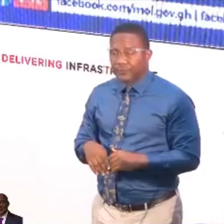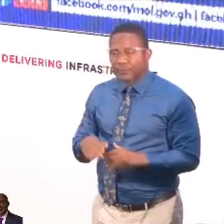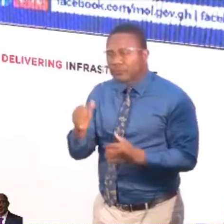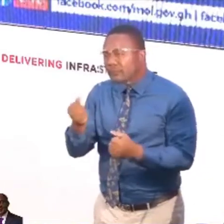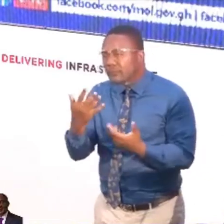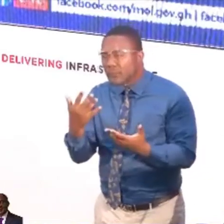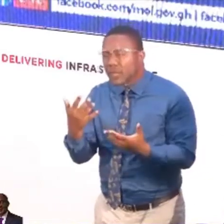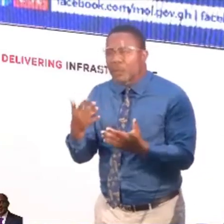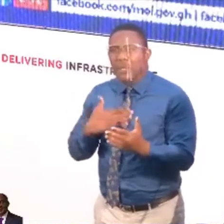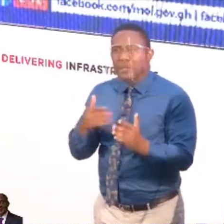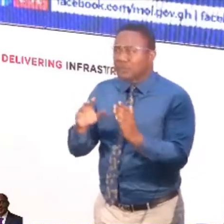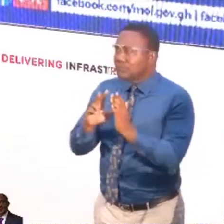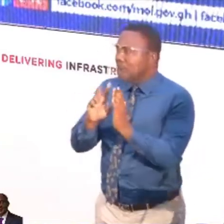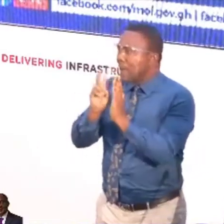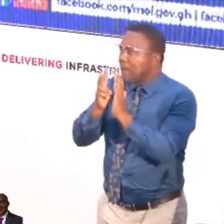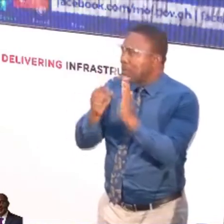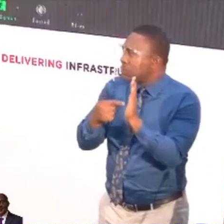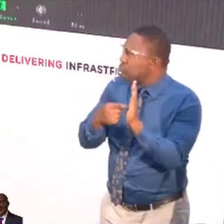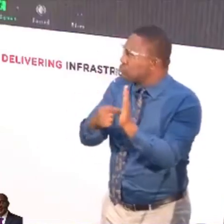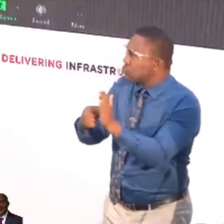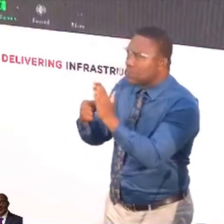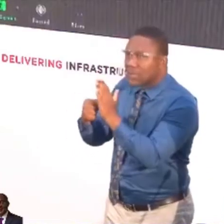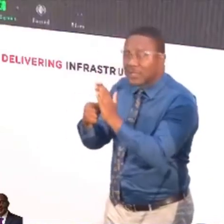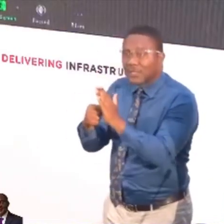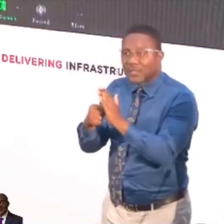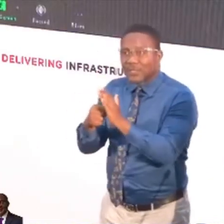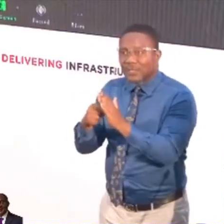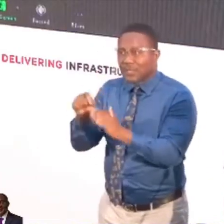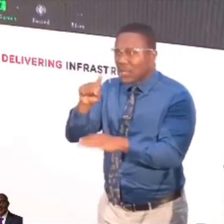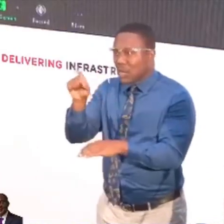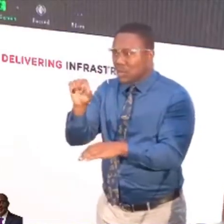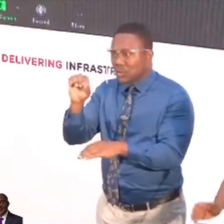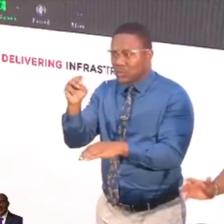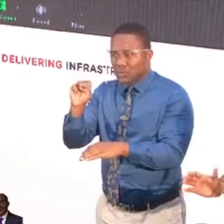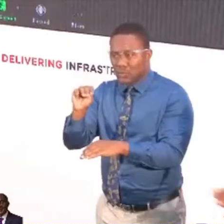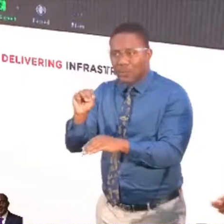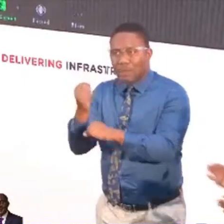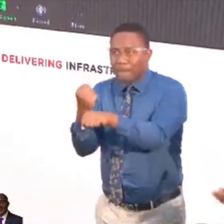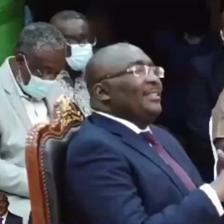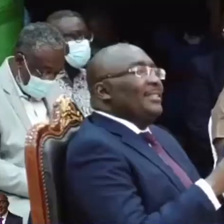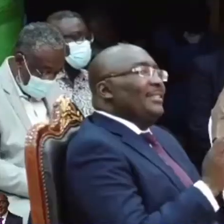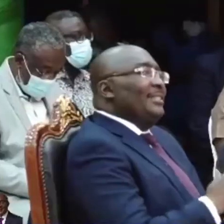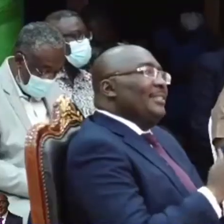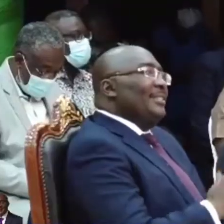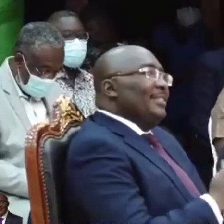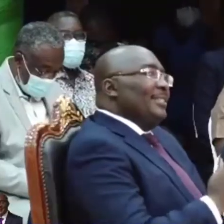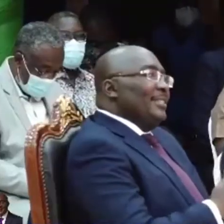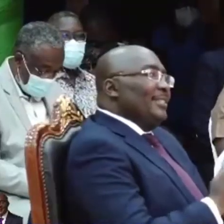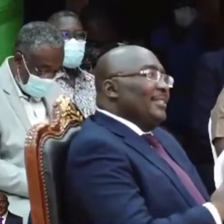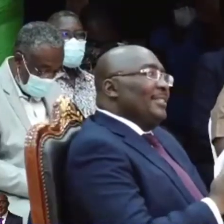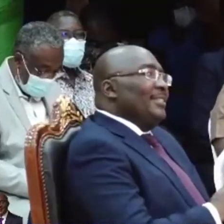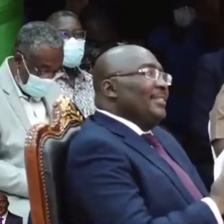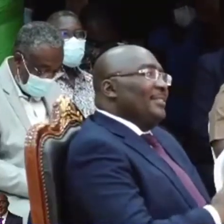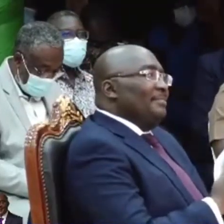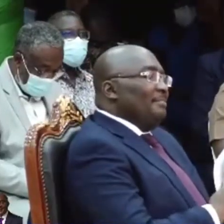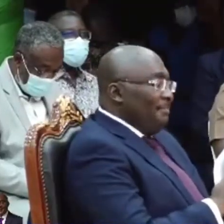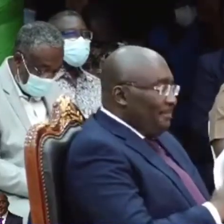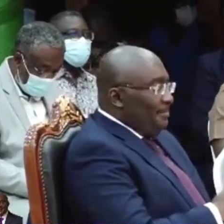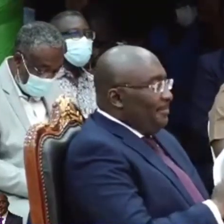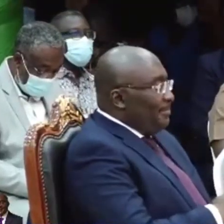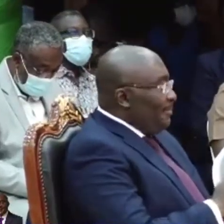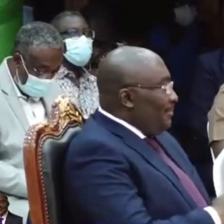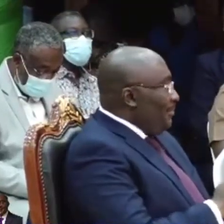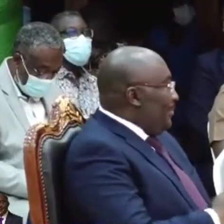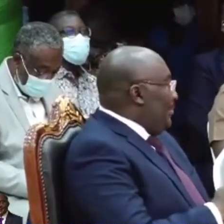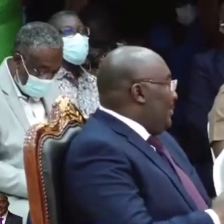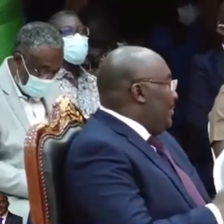shot of our colleagues who are on Zoom with us? Let us give a big round of applause to our colleagues who are